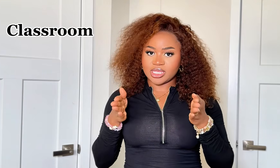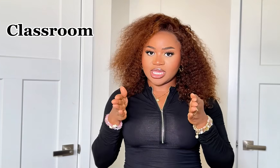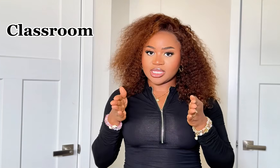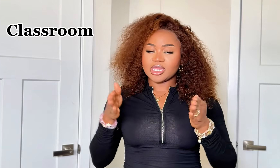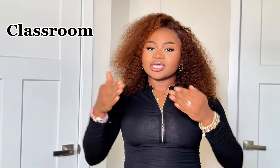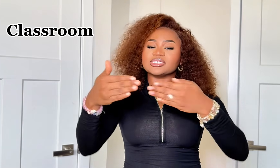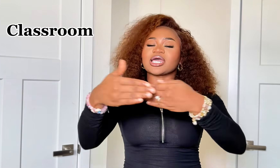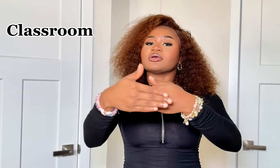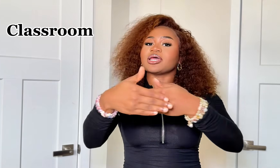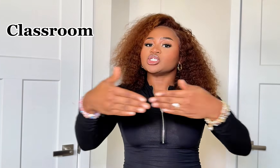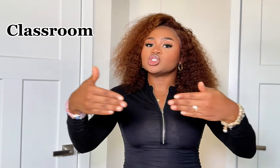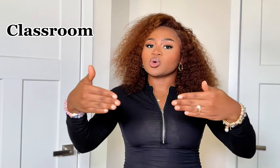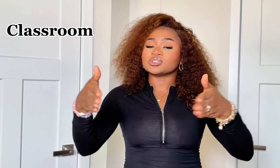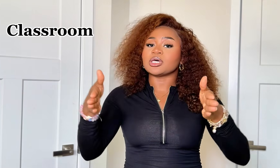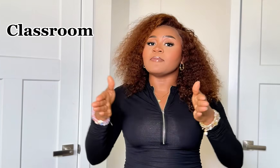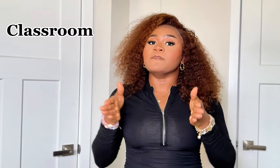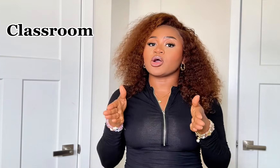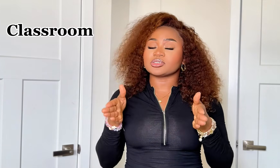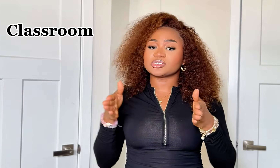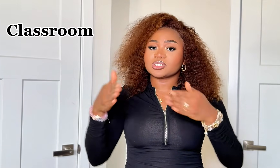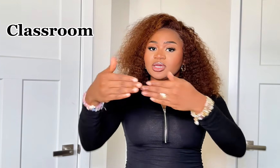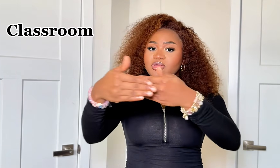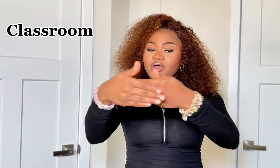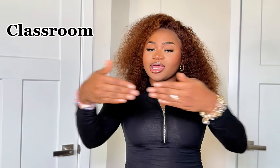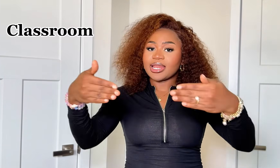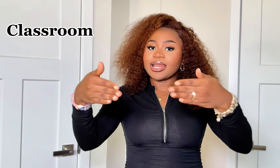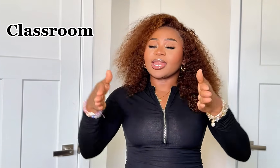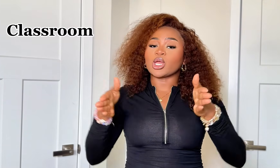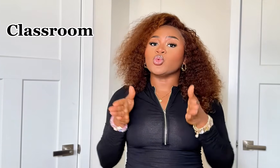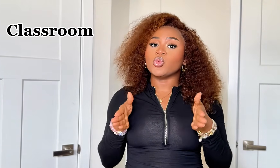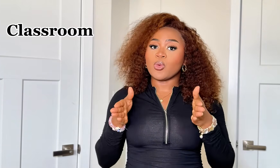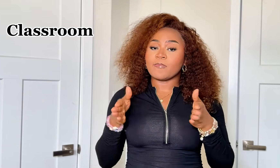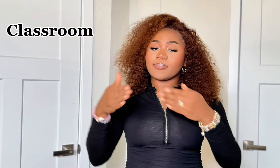in. This kind of like shows a box, right? Like a room,